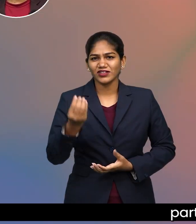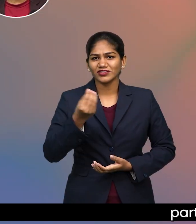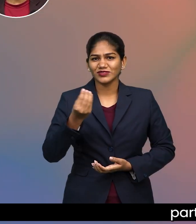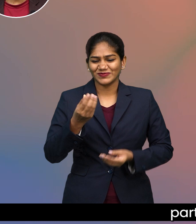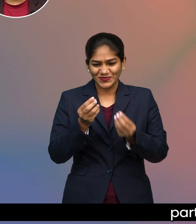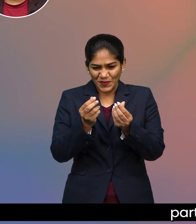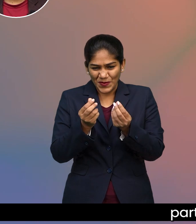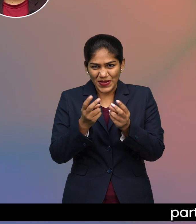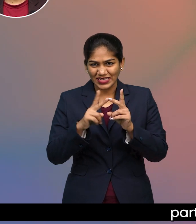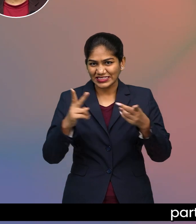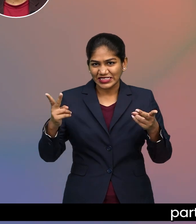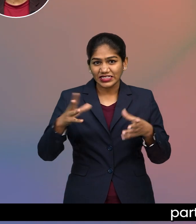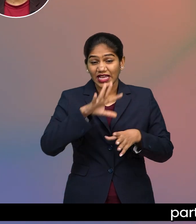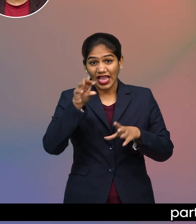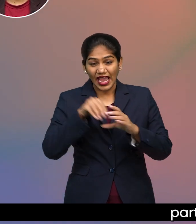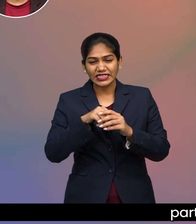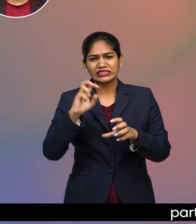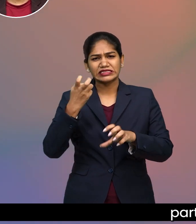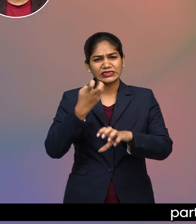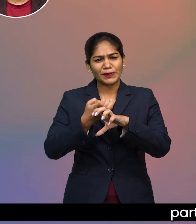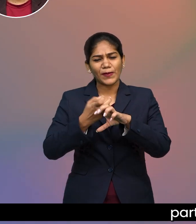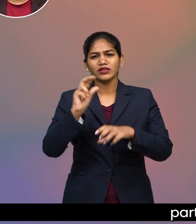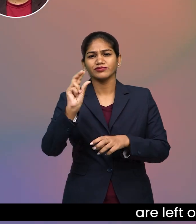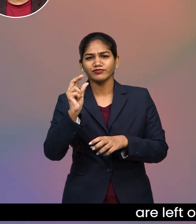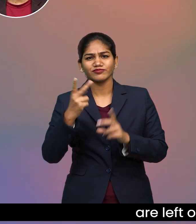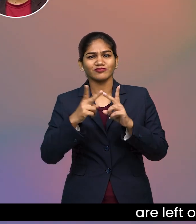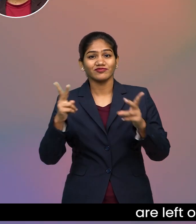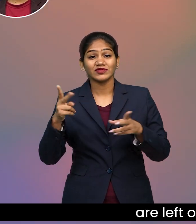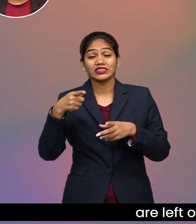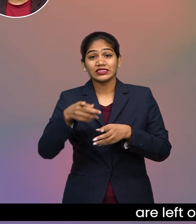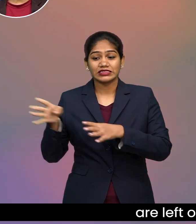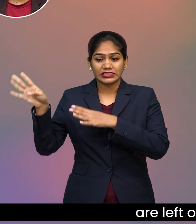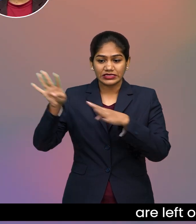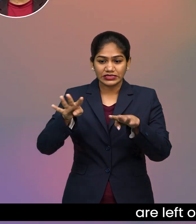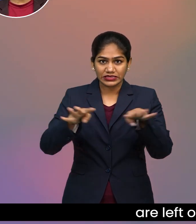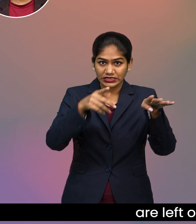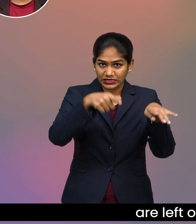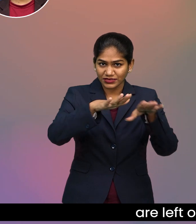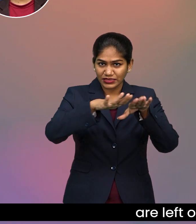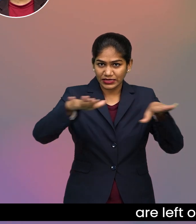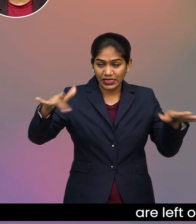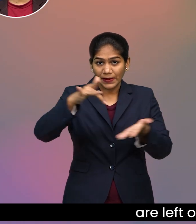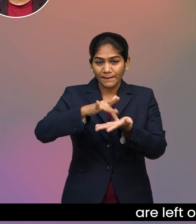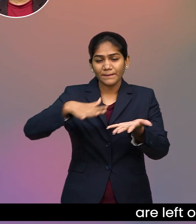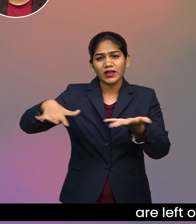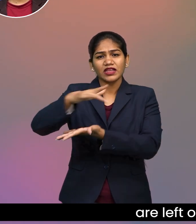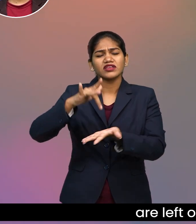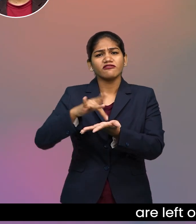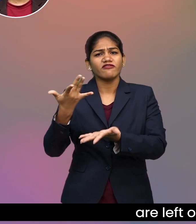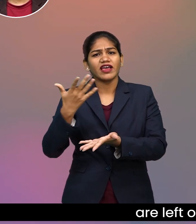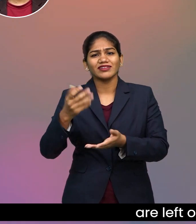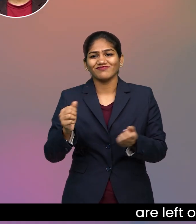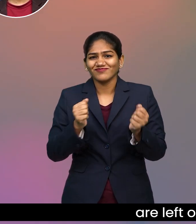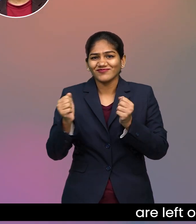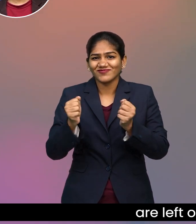Smaller particles and pebbles are left on the bed of the glacier.